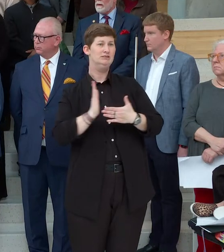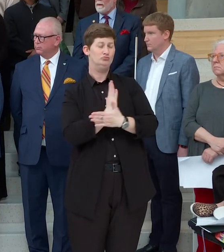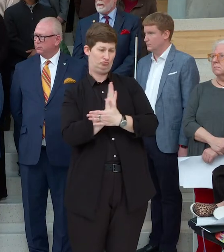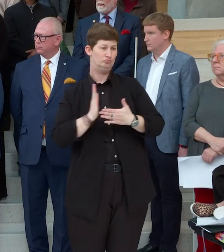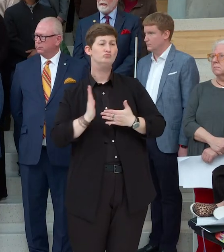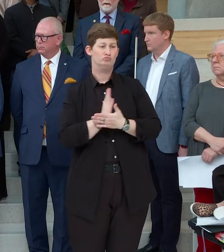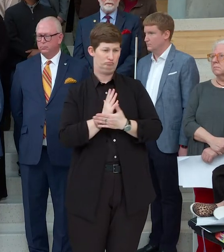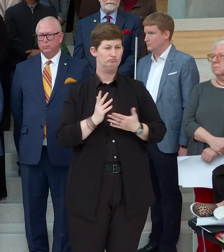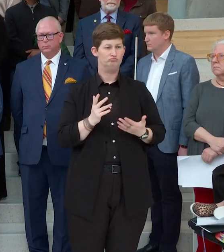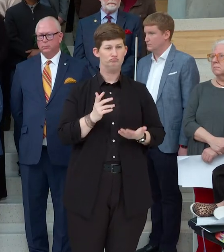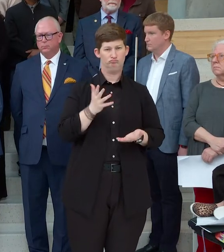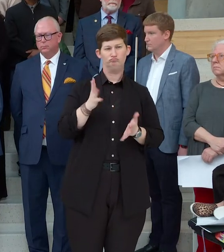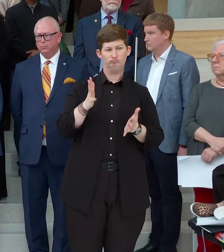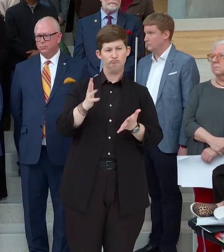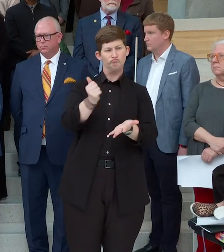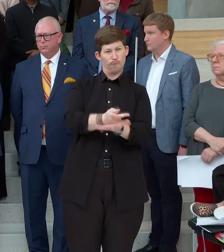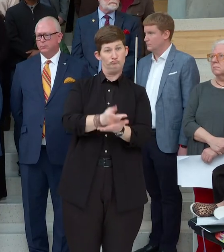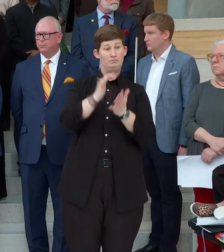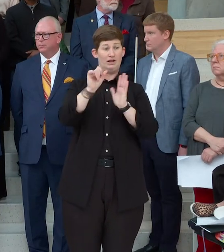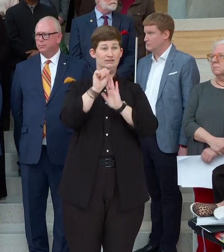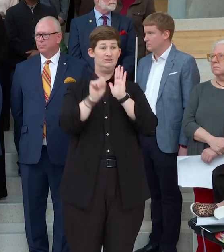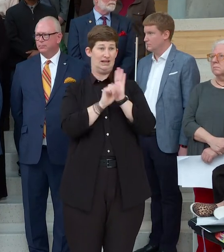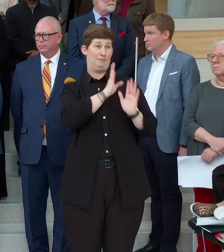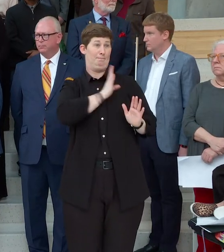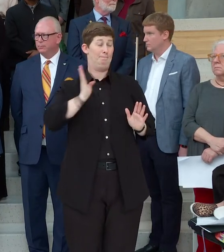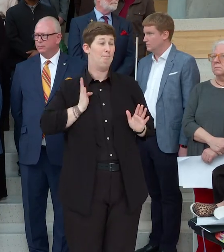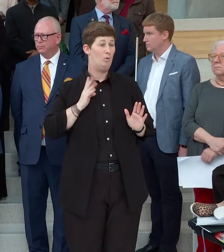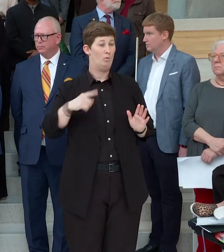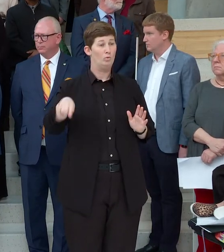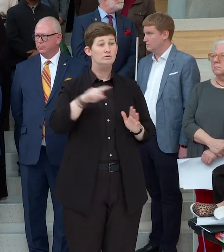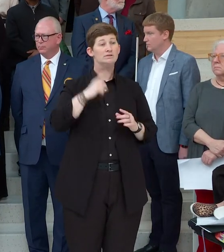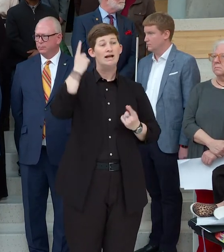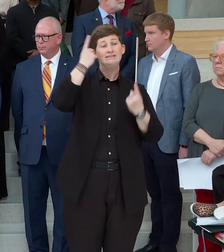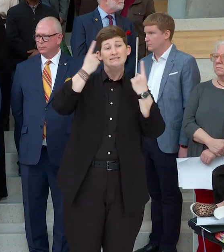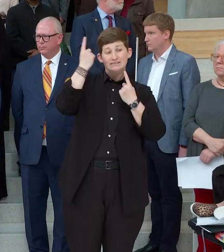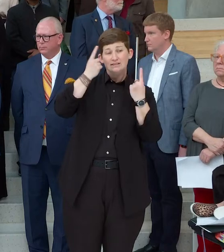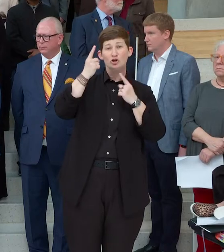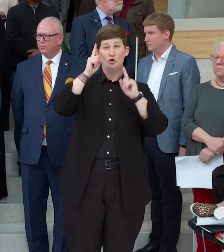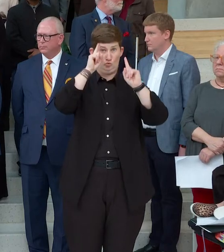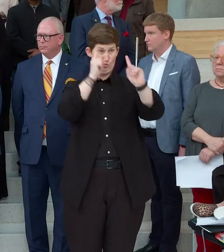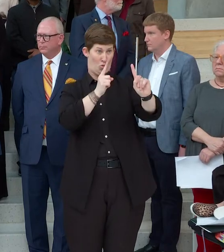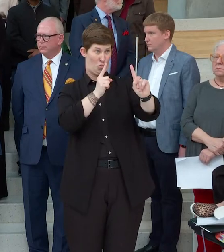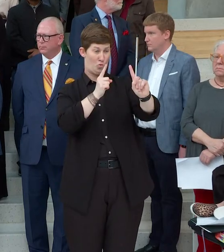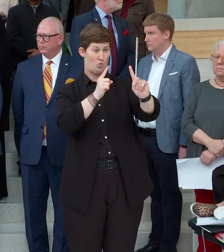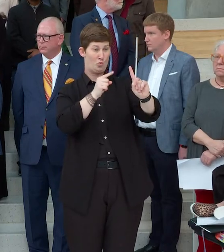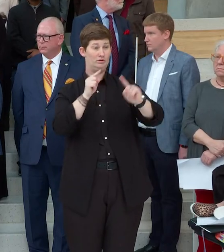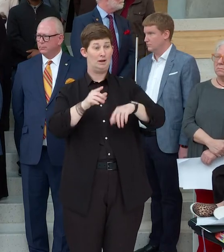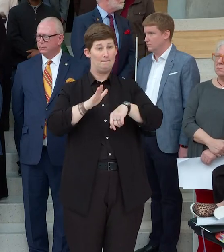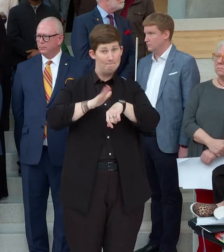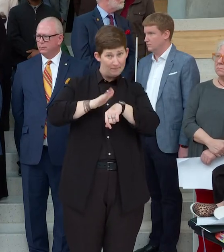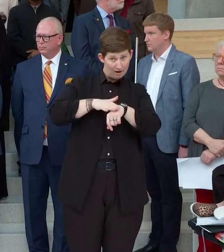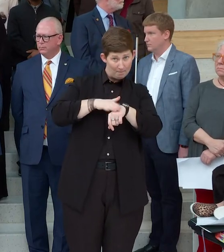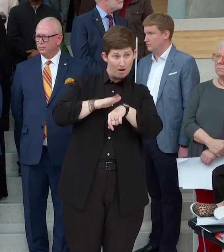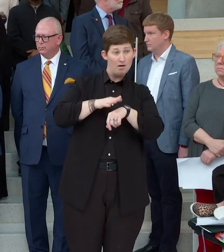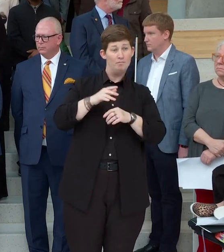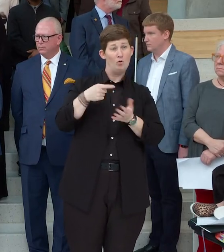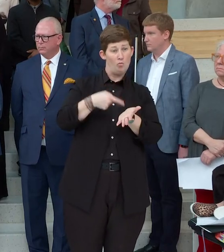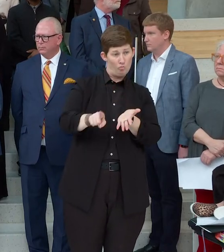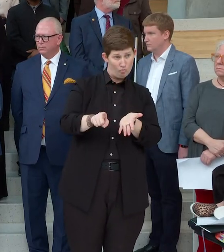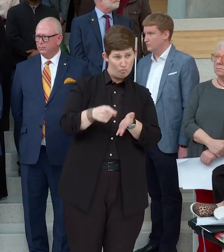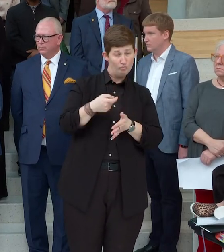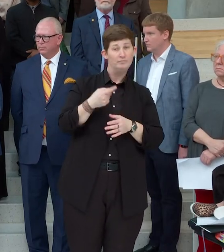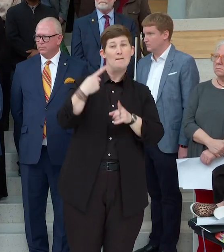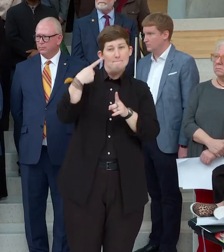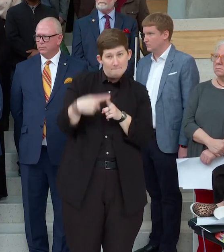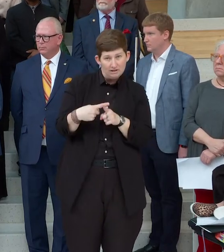state report. We need to consider the goal that we're discussing. In this case, again, it's minimum wage plus expenses. We also need